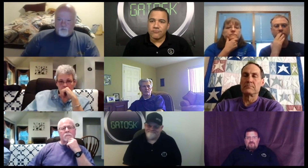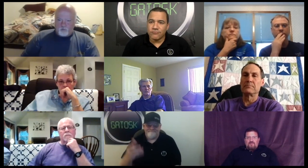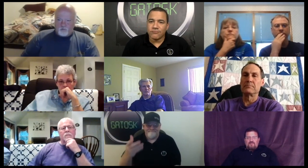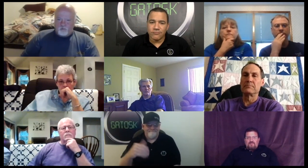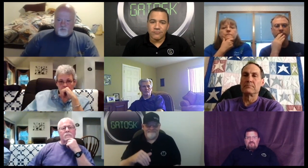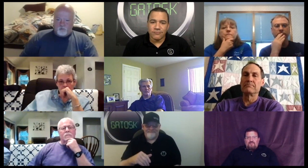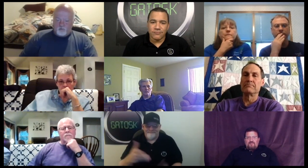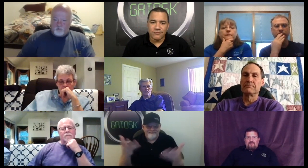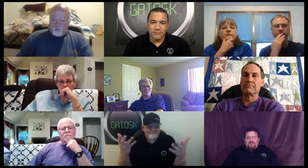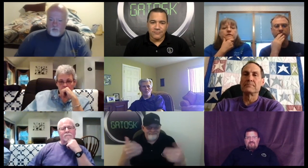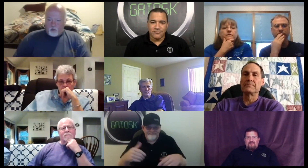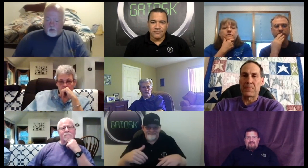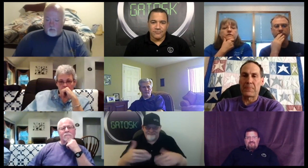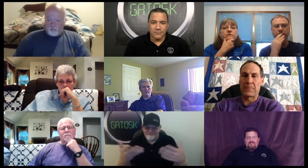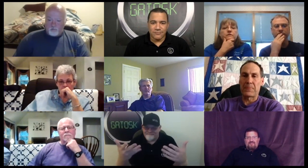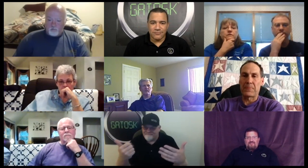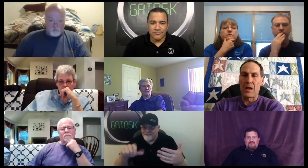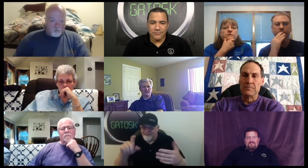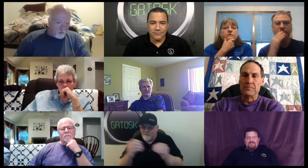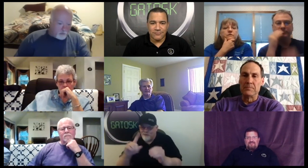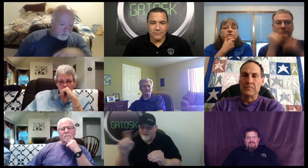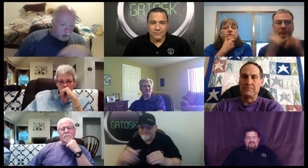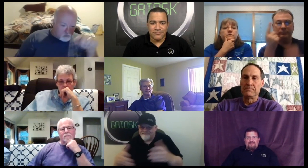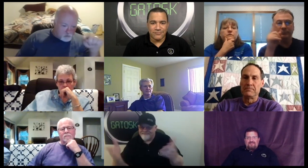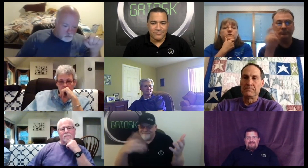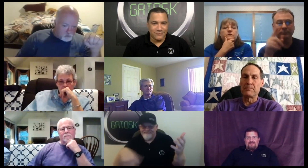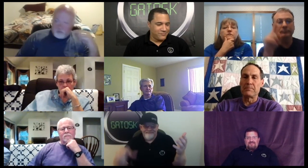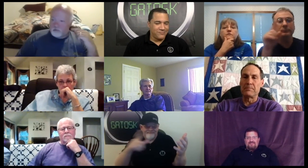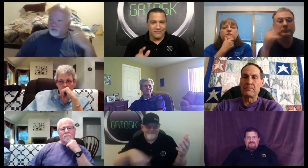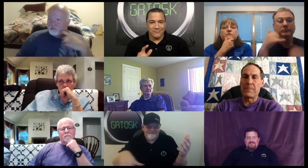up. So, any more questions?